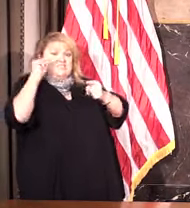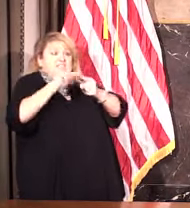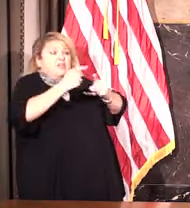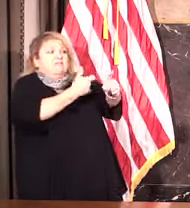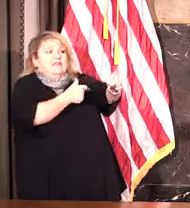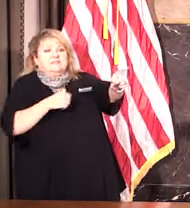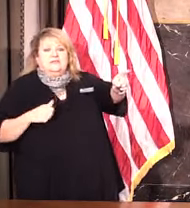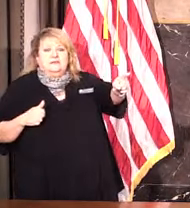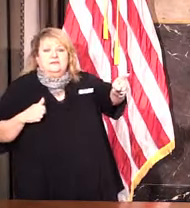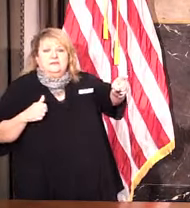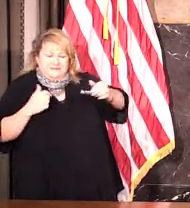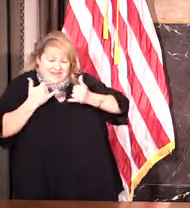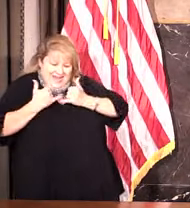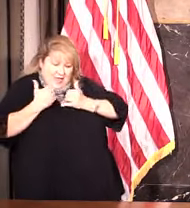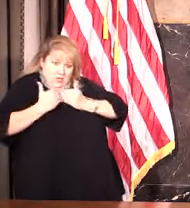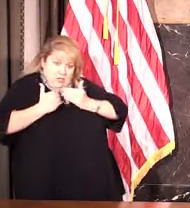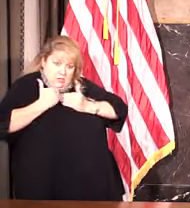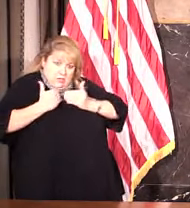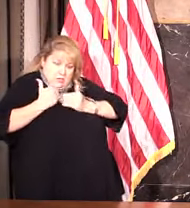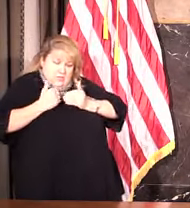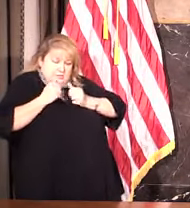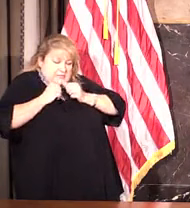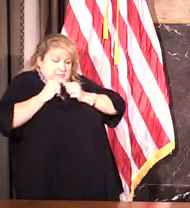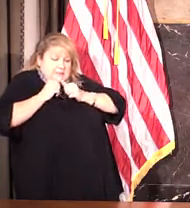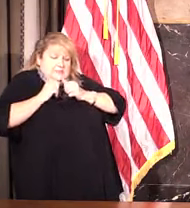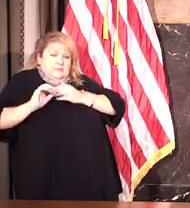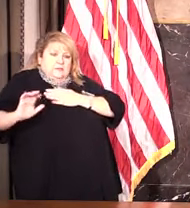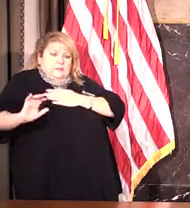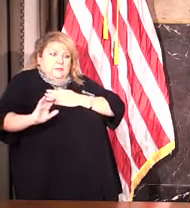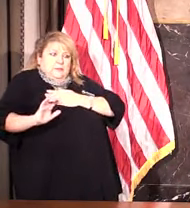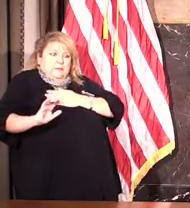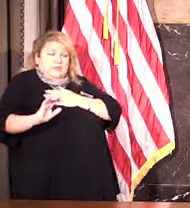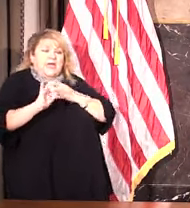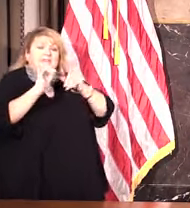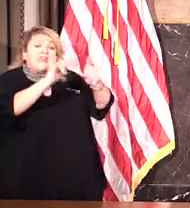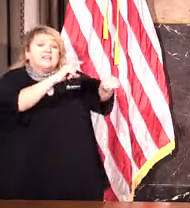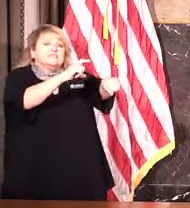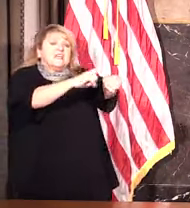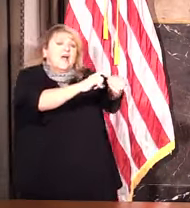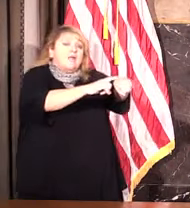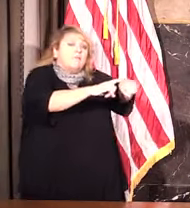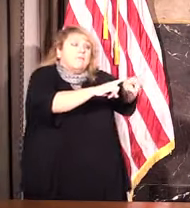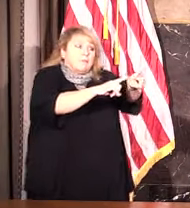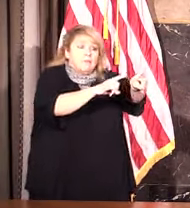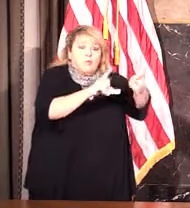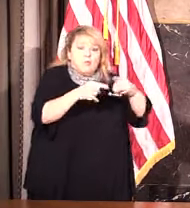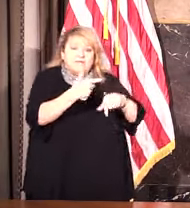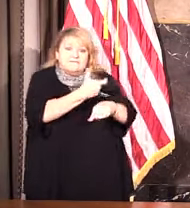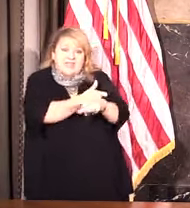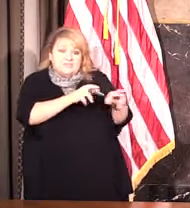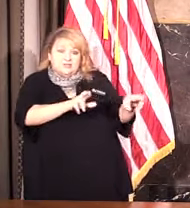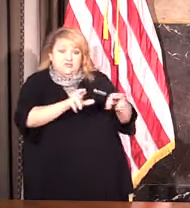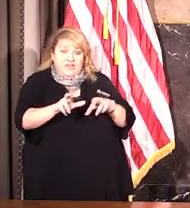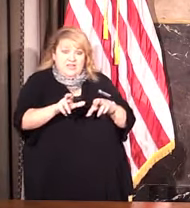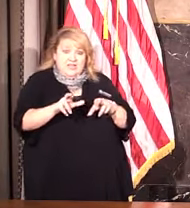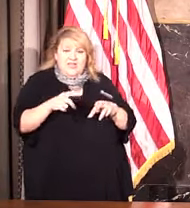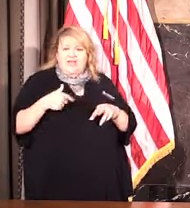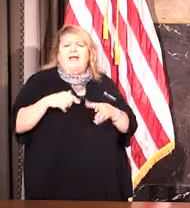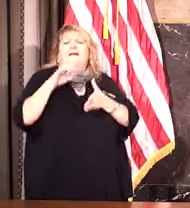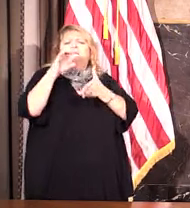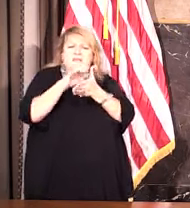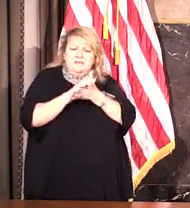trust and confidence that the vaccine will be safe and effective. I'm going to encourage